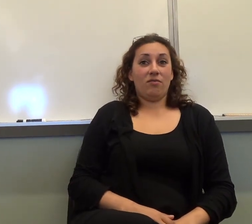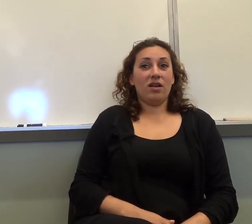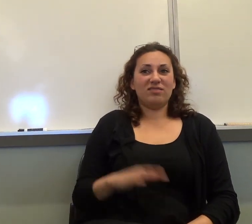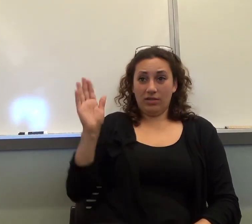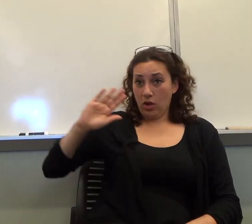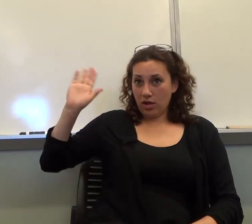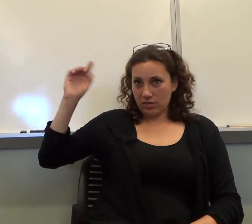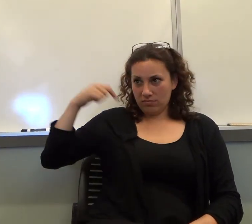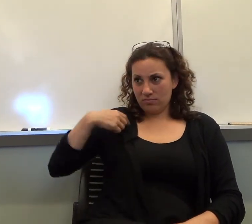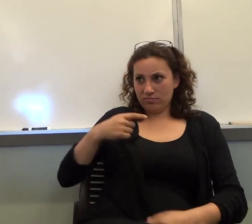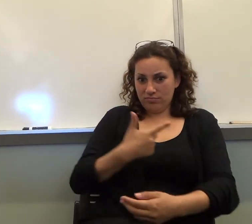Okay, Diego?